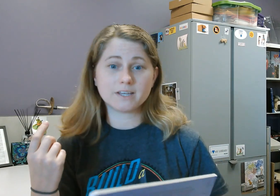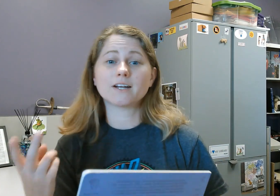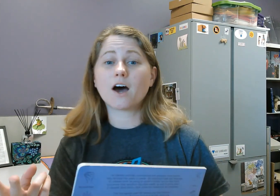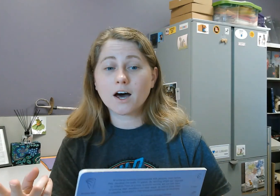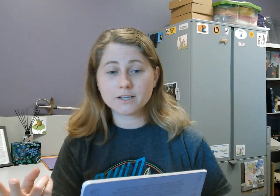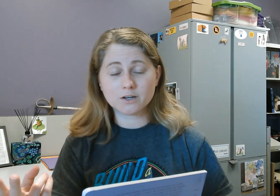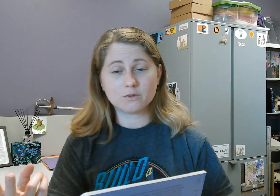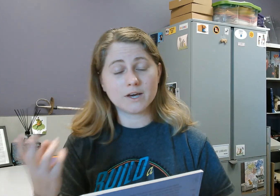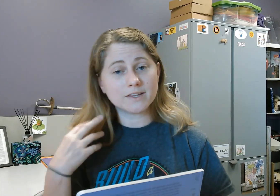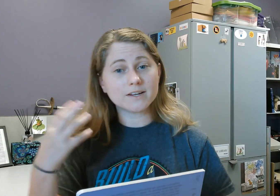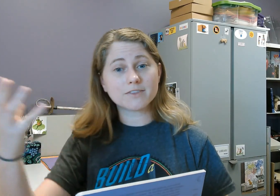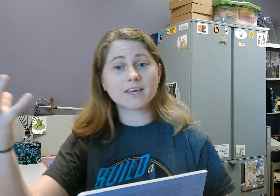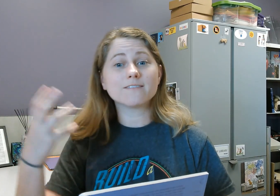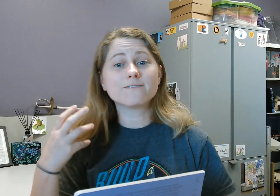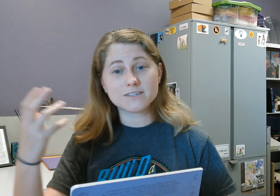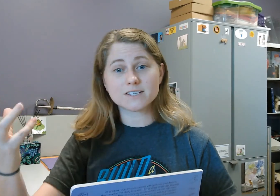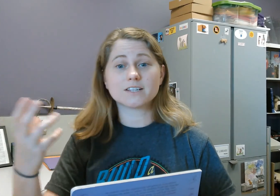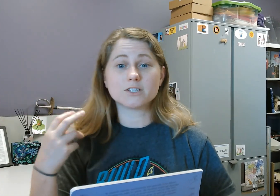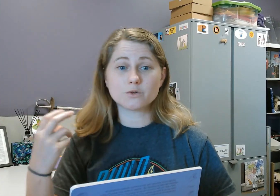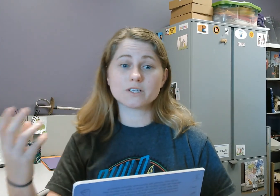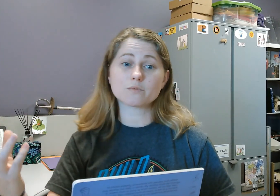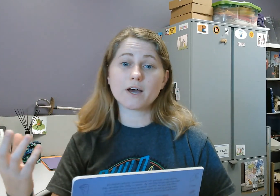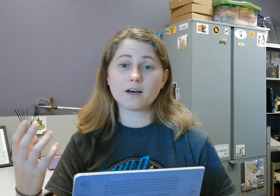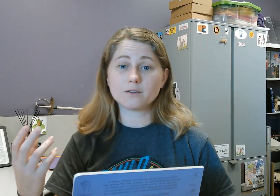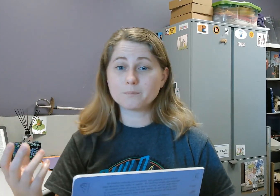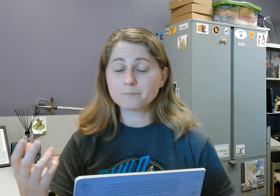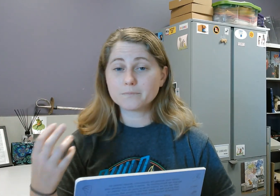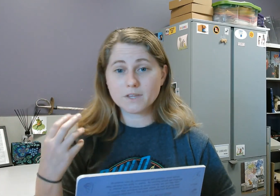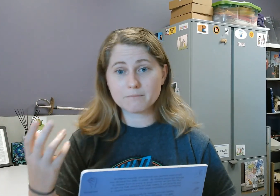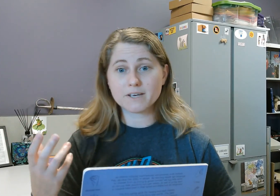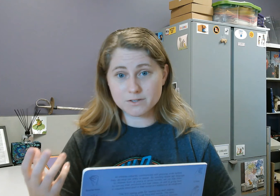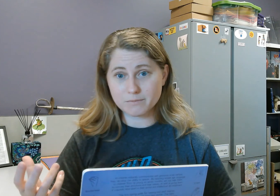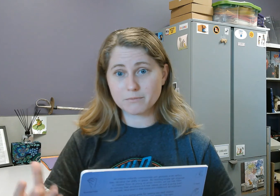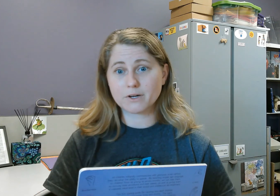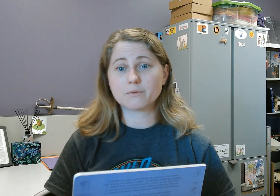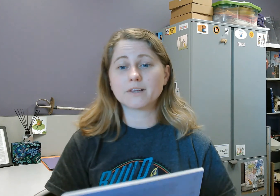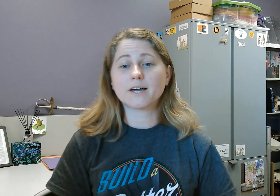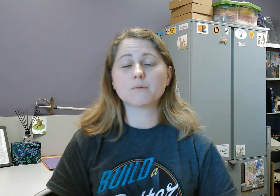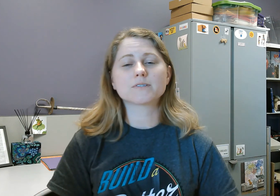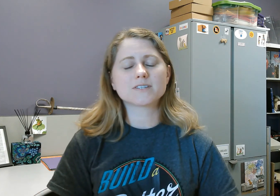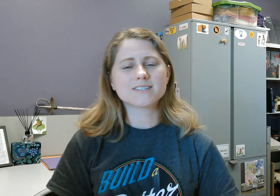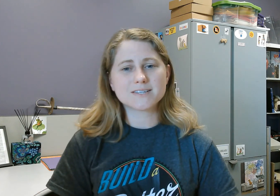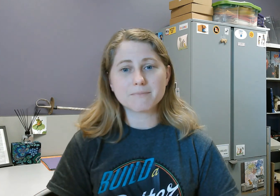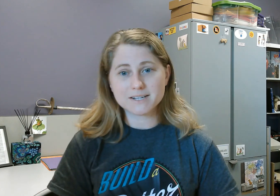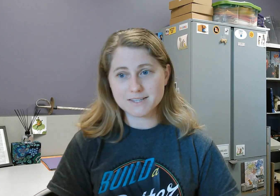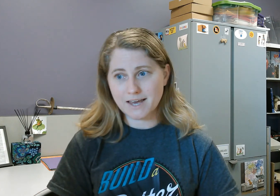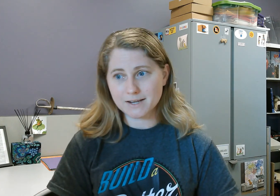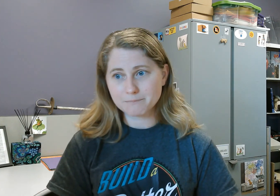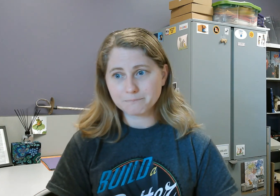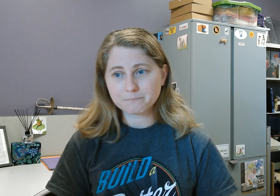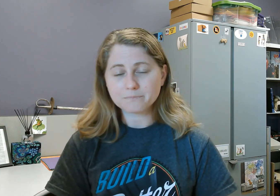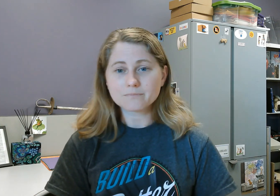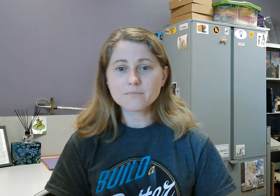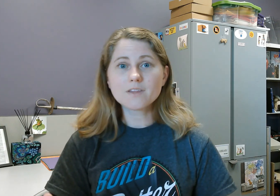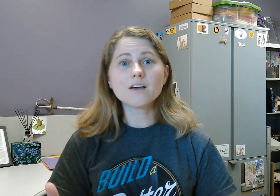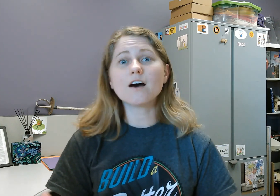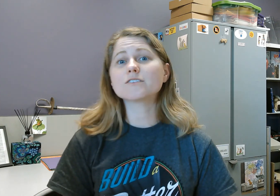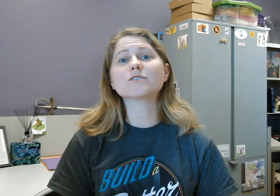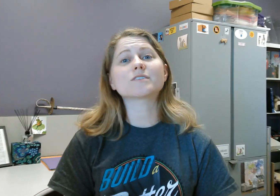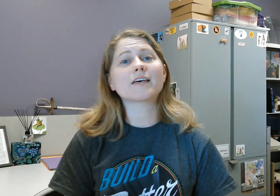and audio, and then if they can physically do it as well, that muscle memory really helps cement that. Also, sign